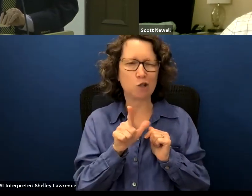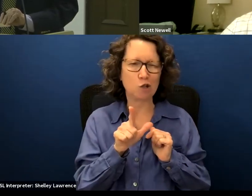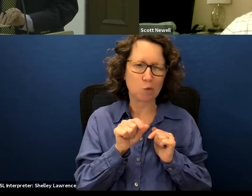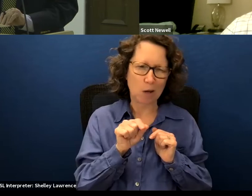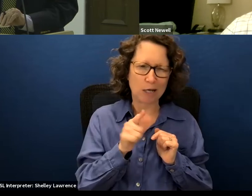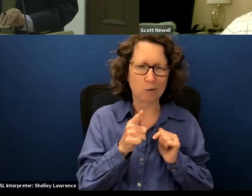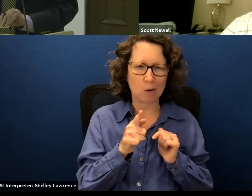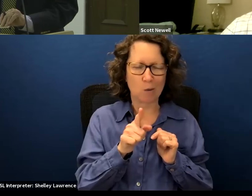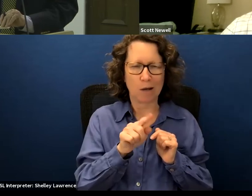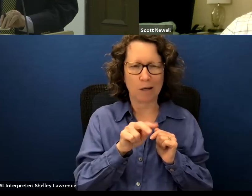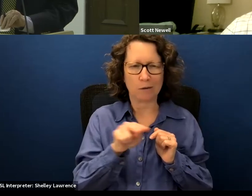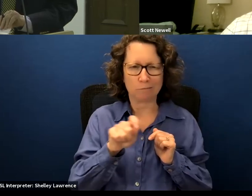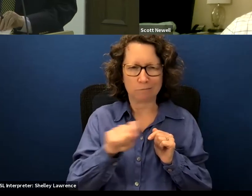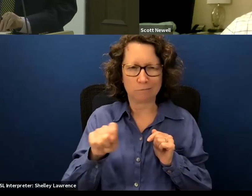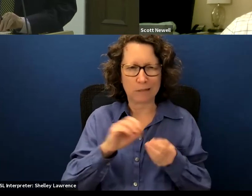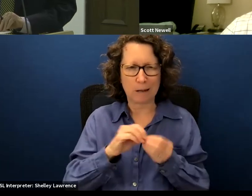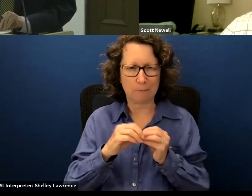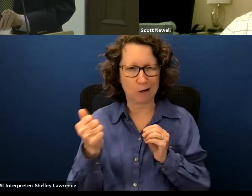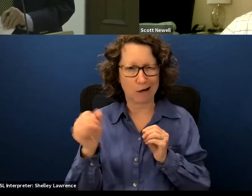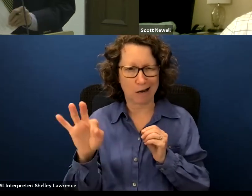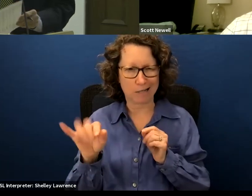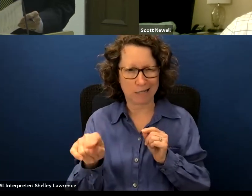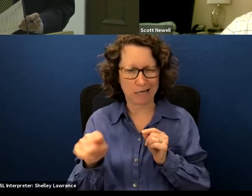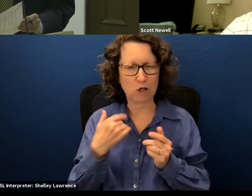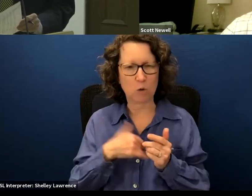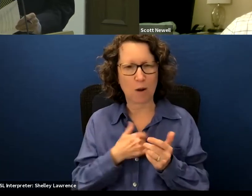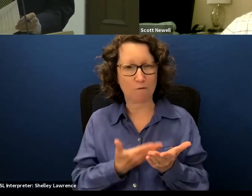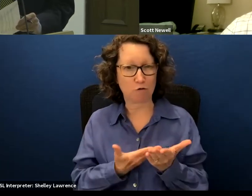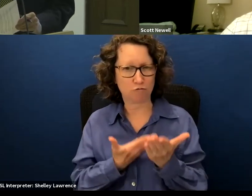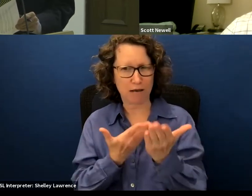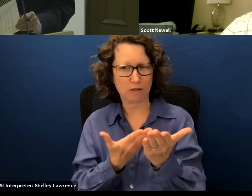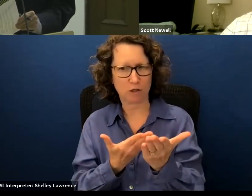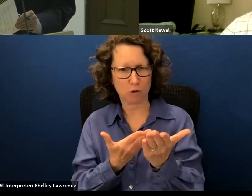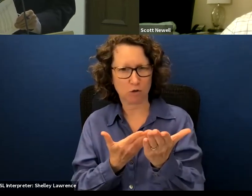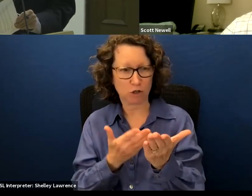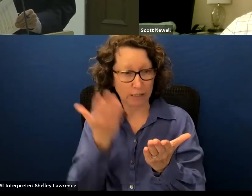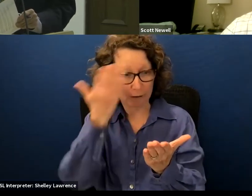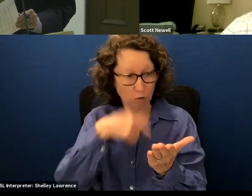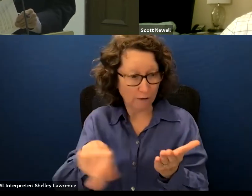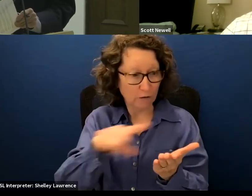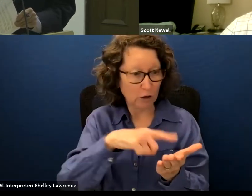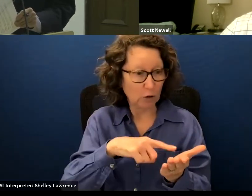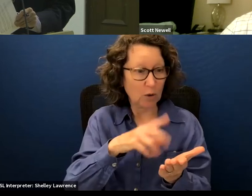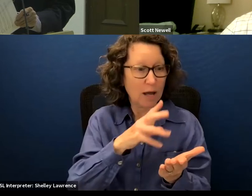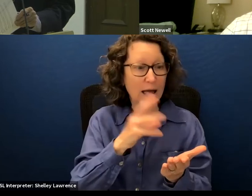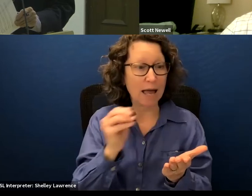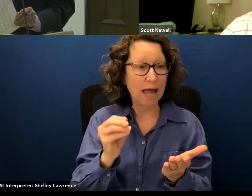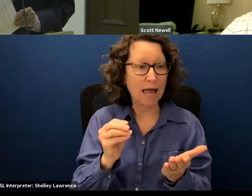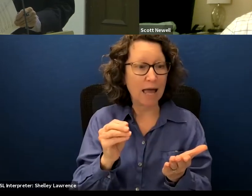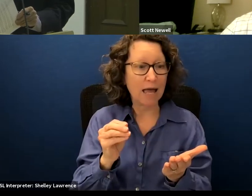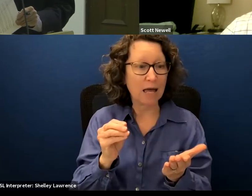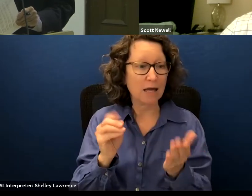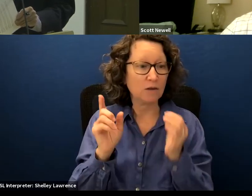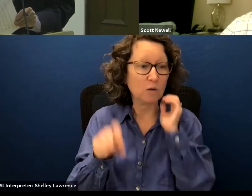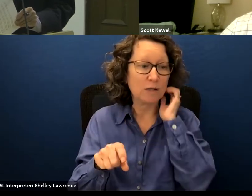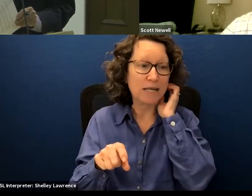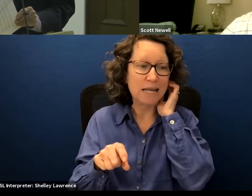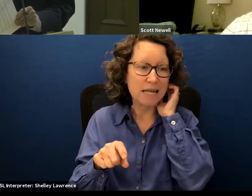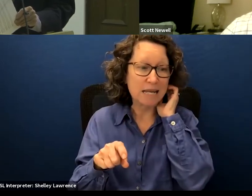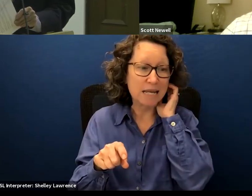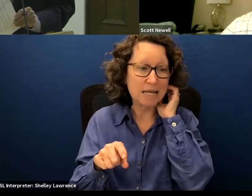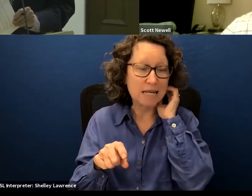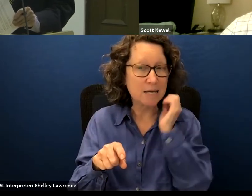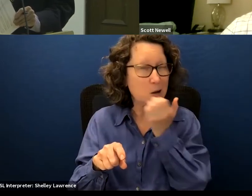2021-22, number Yes. 19. Right. And you have the resolution before you. Yes. And all you need to do in your